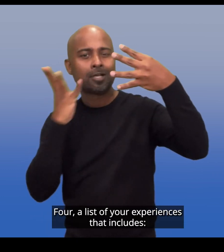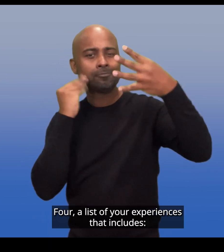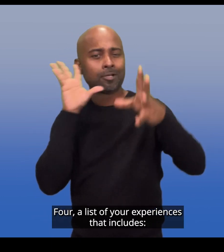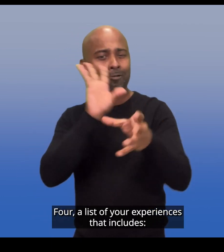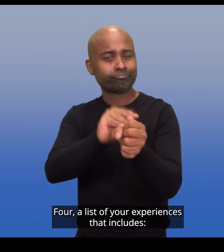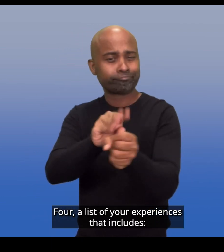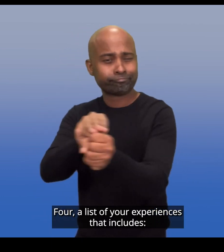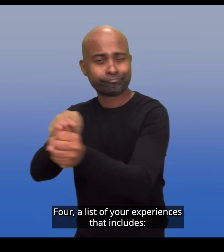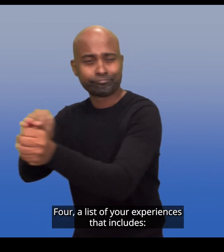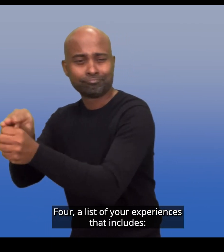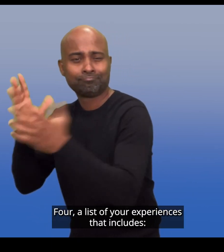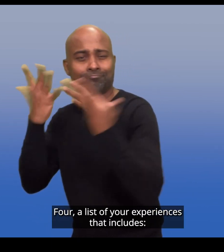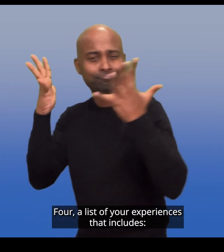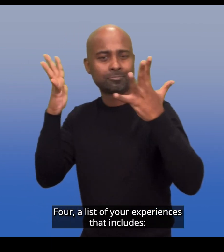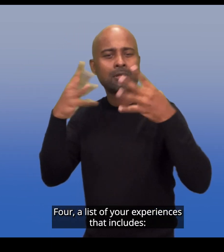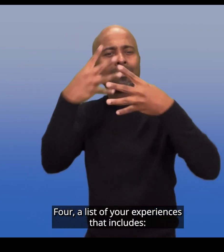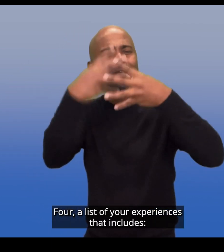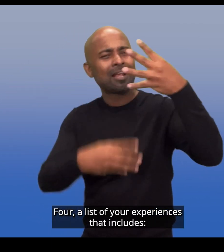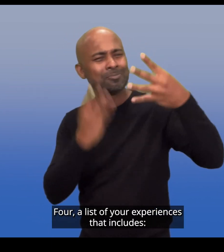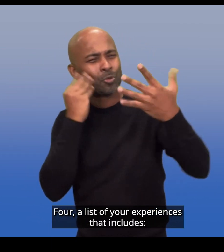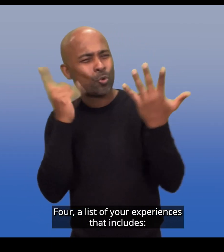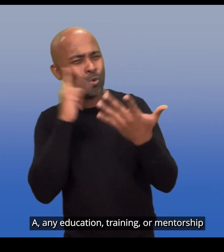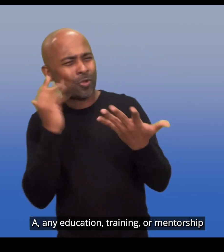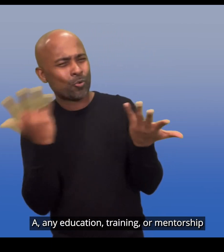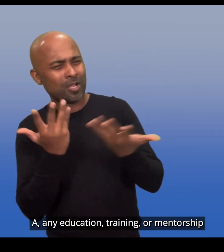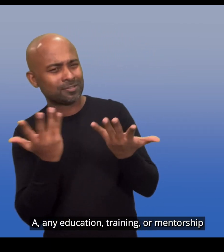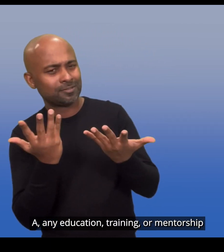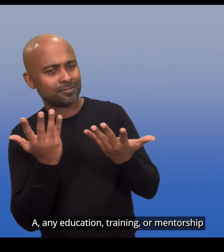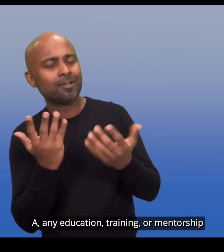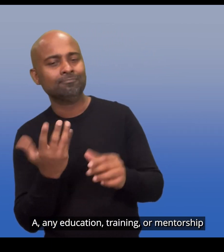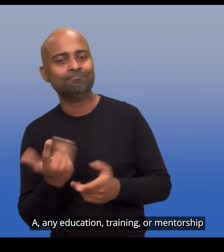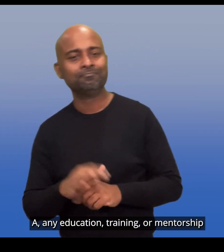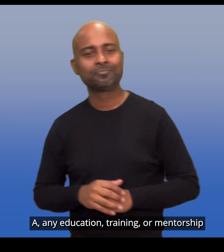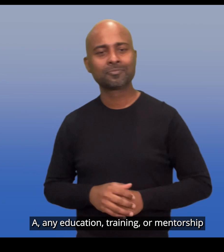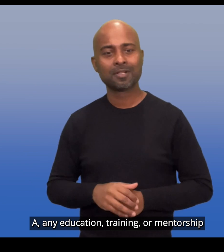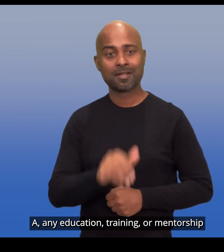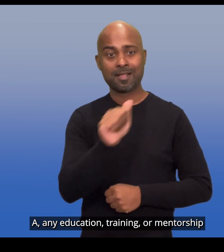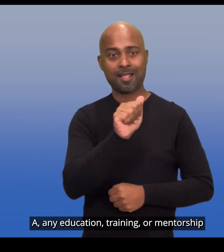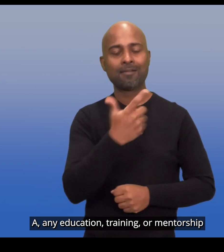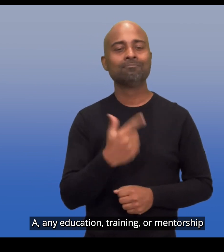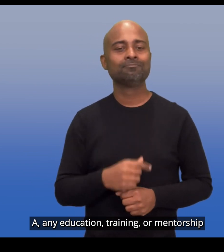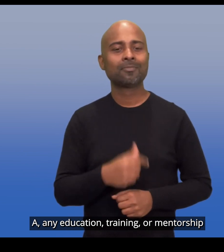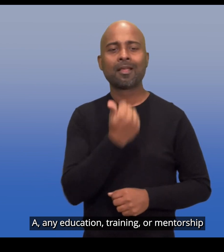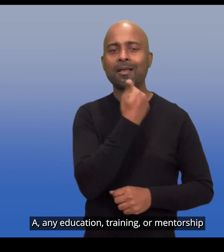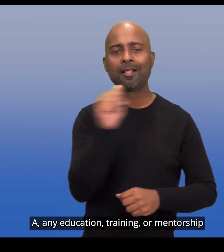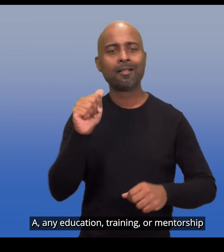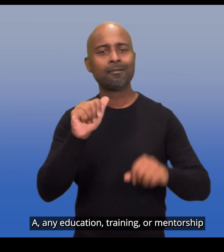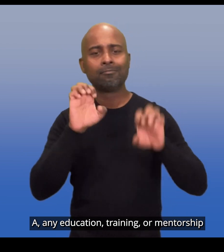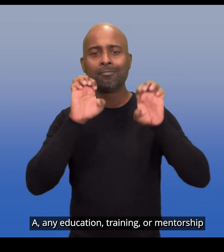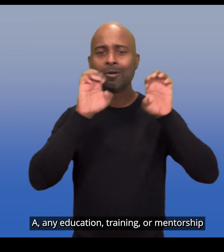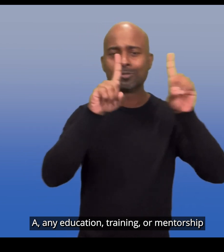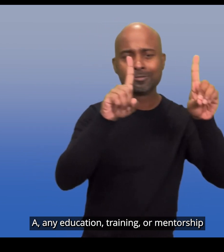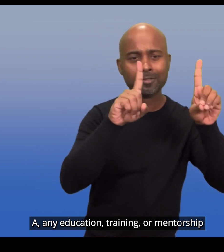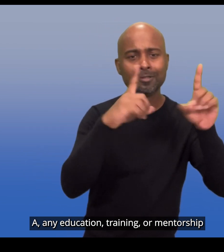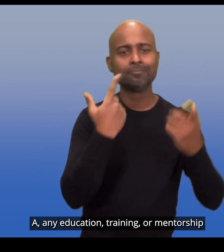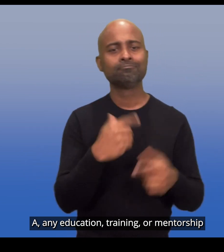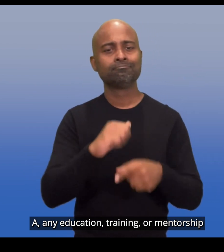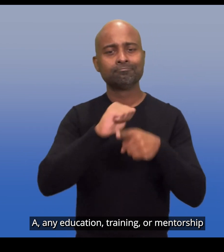4. A list of your experiences that includes A. Any education, training,